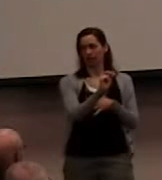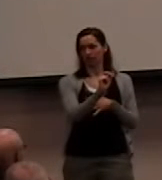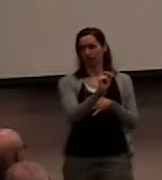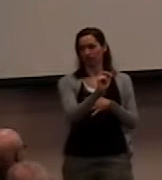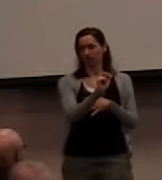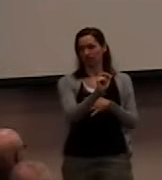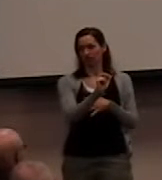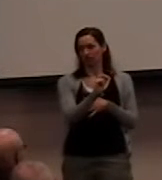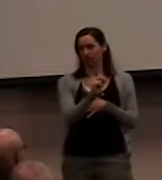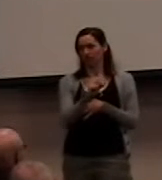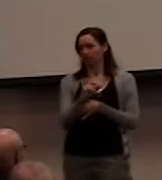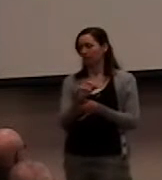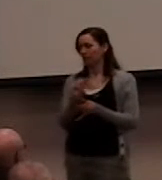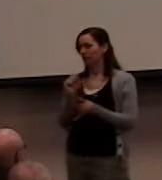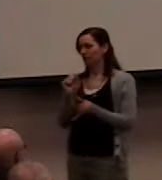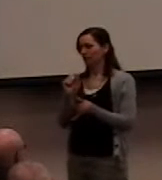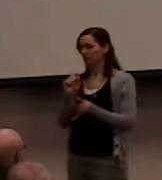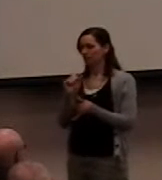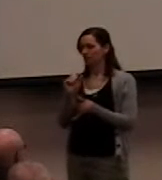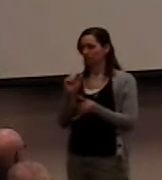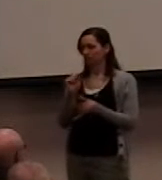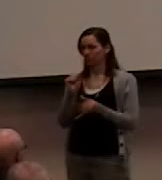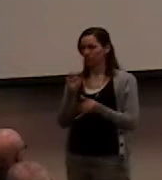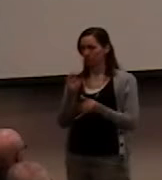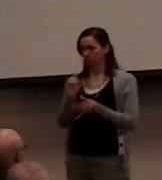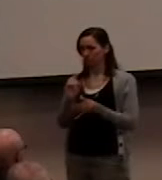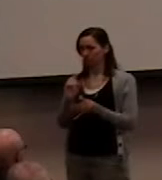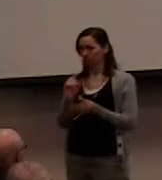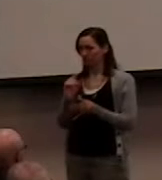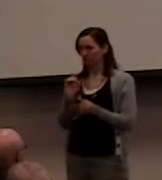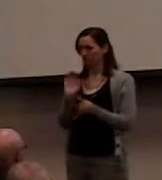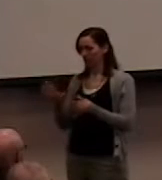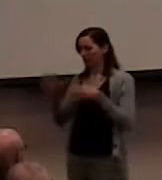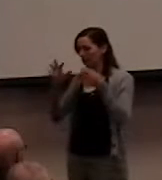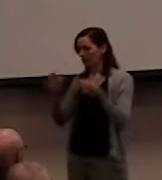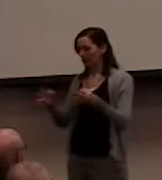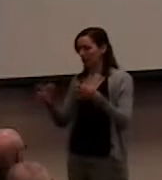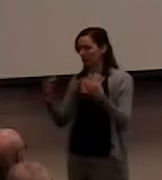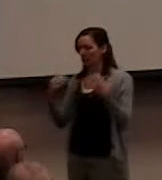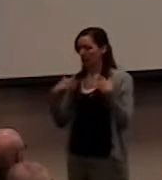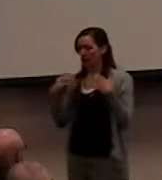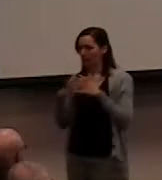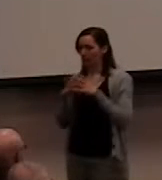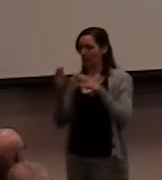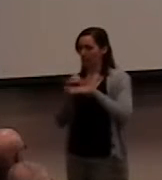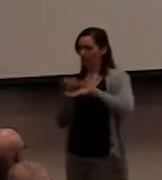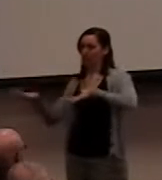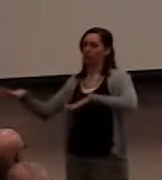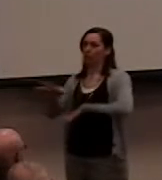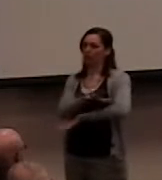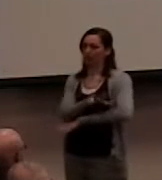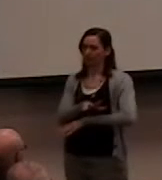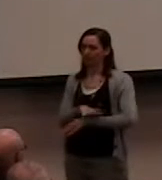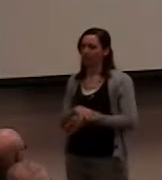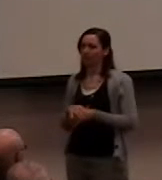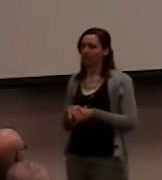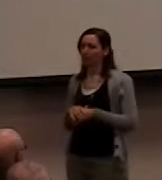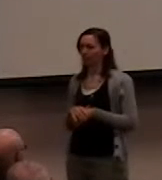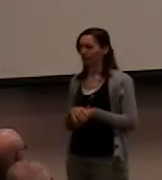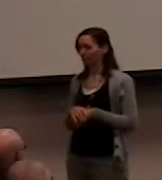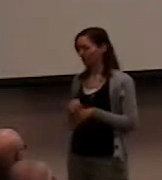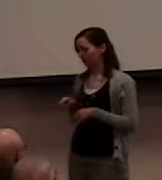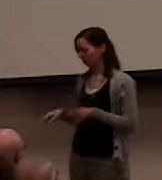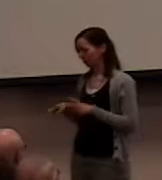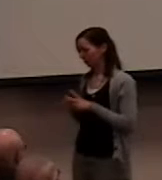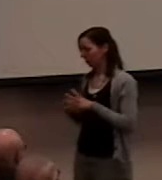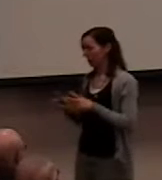in Haran as well as in Canaan. So it has a wide-ranging decision. He was very clear. He